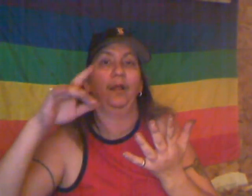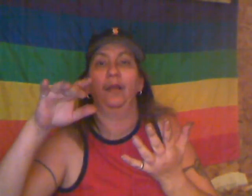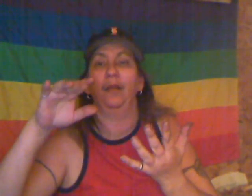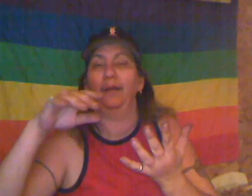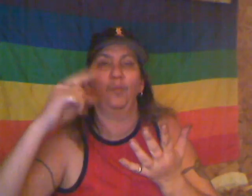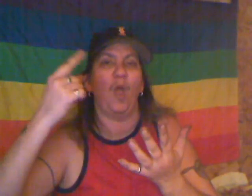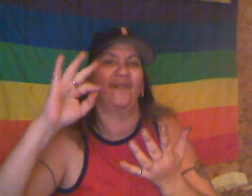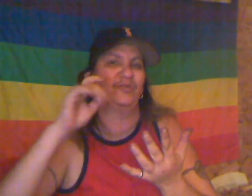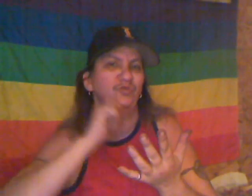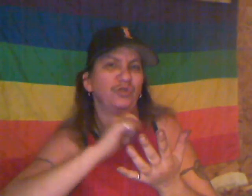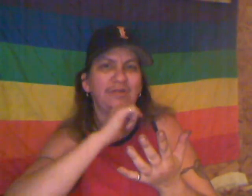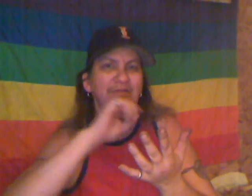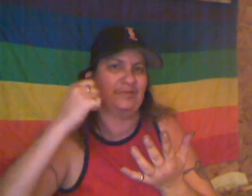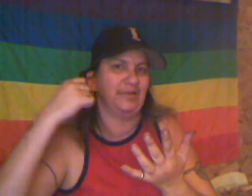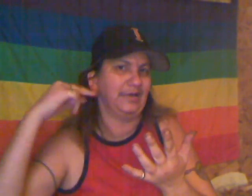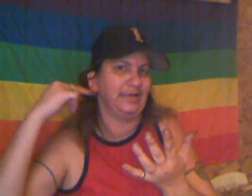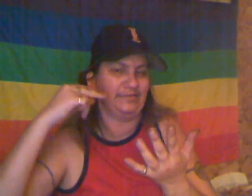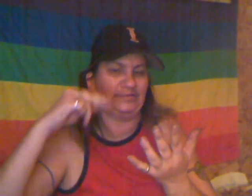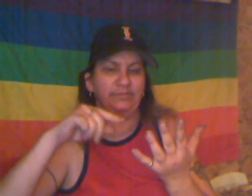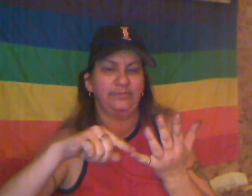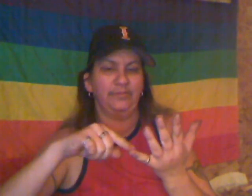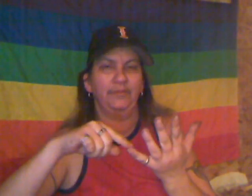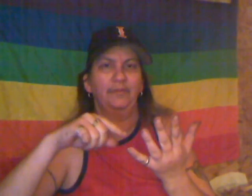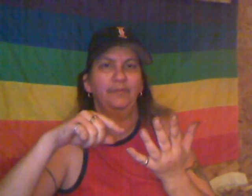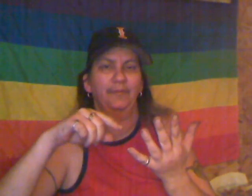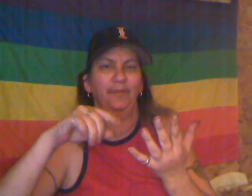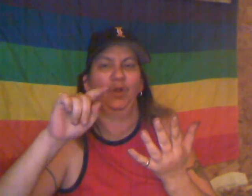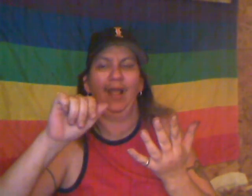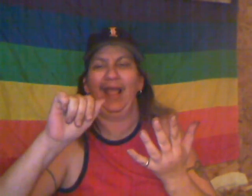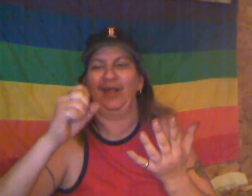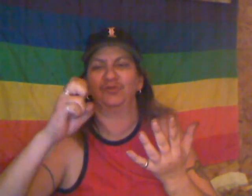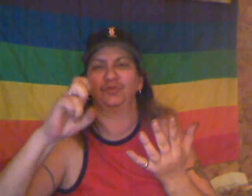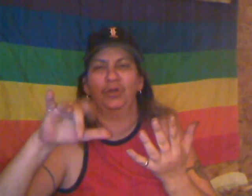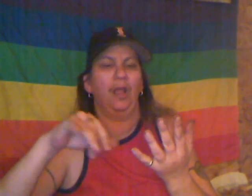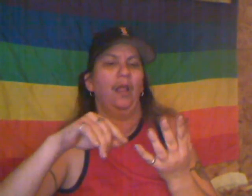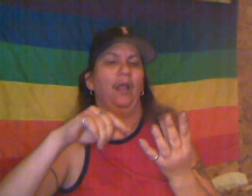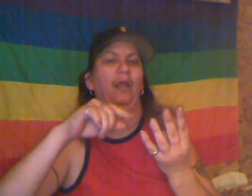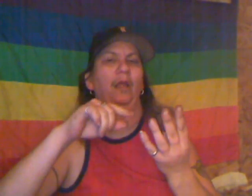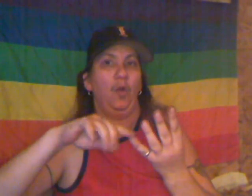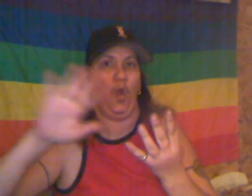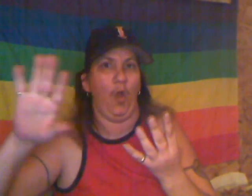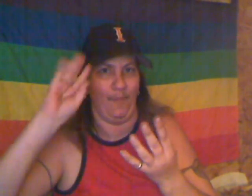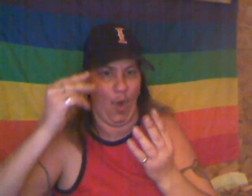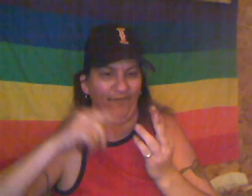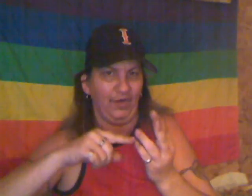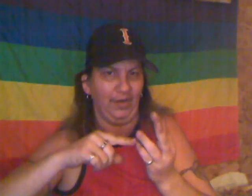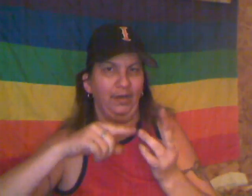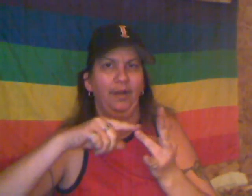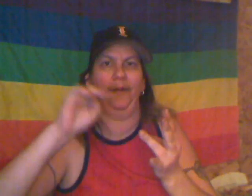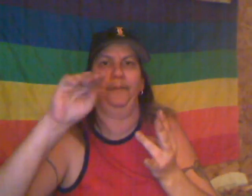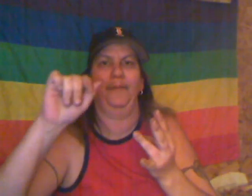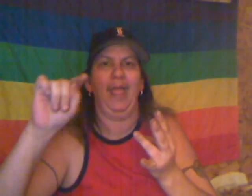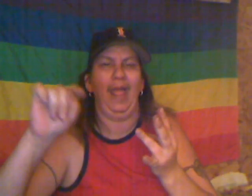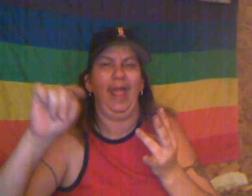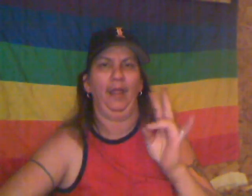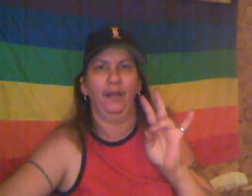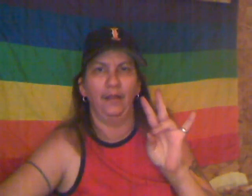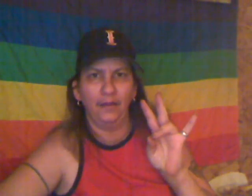like Jason 2, that actually measure the height of the ocean from 800 miles in space. And they can measure it with